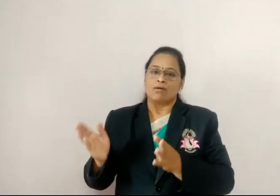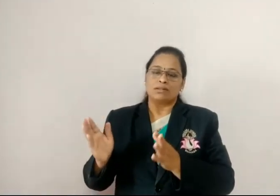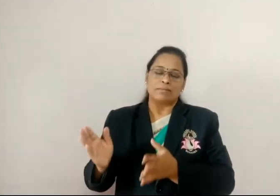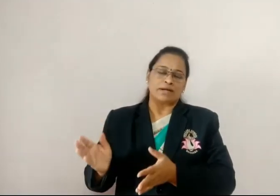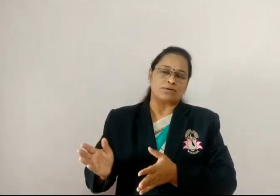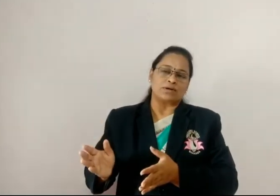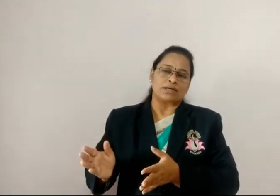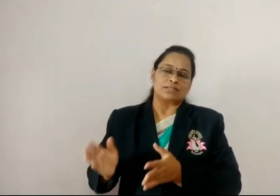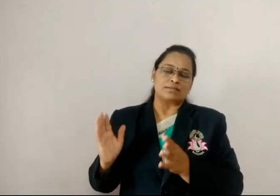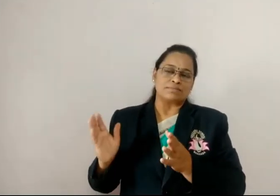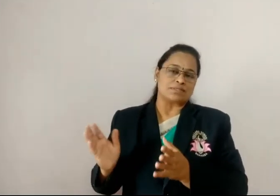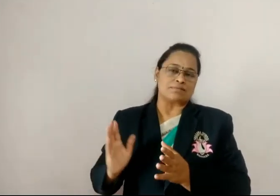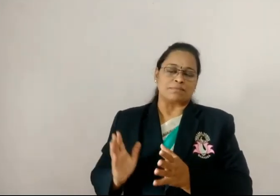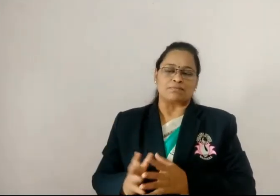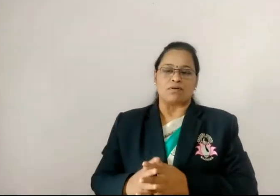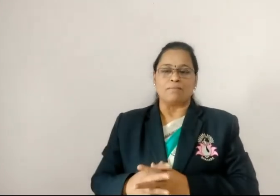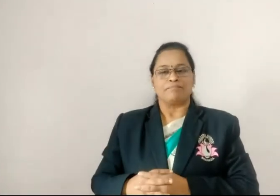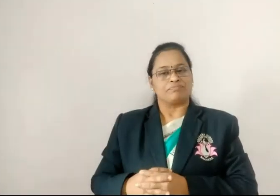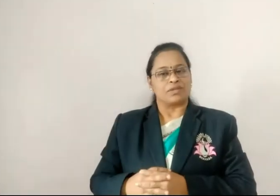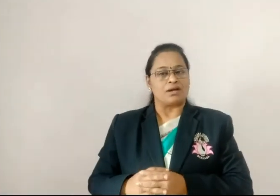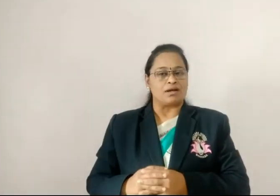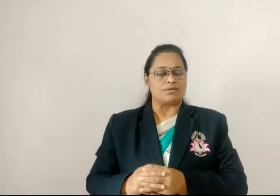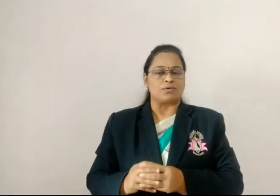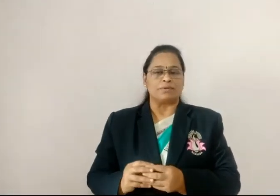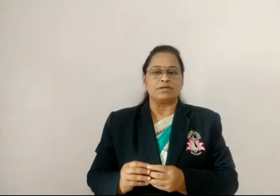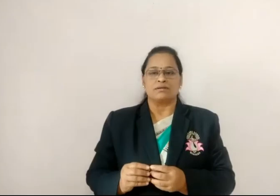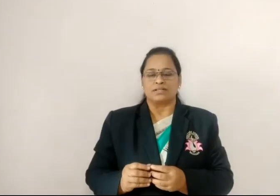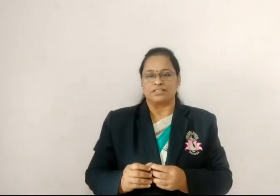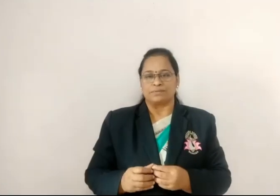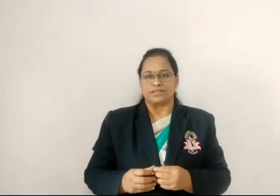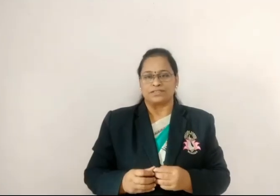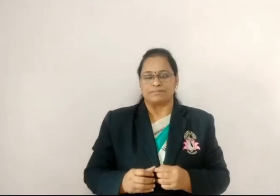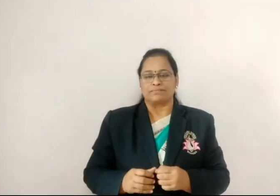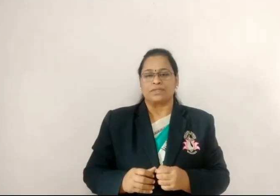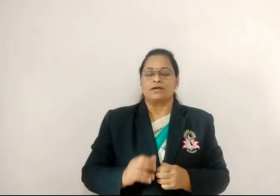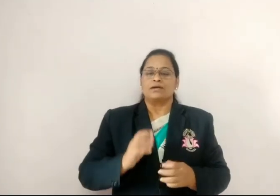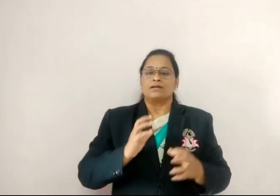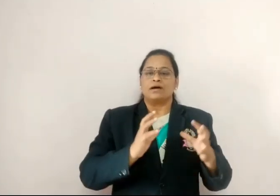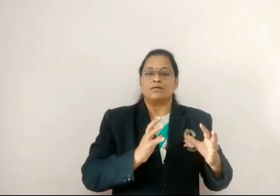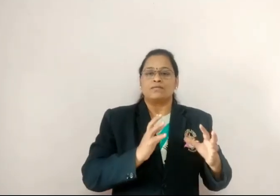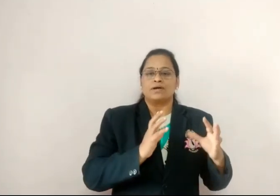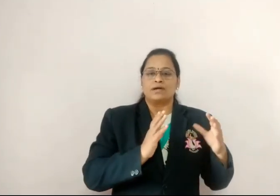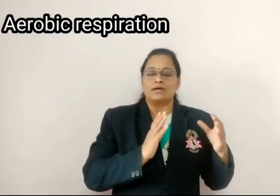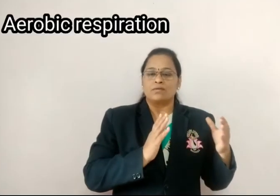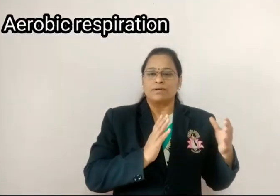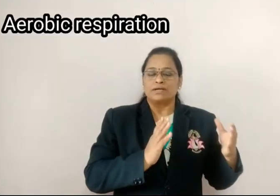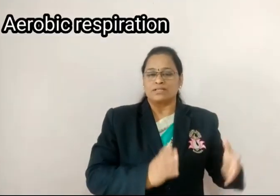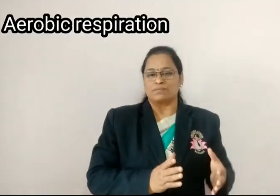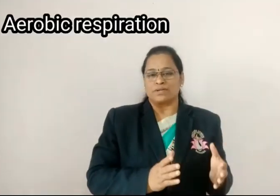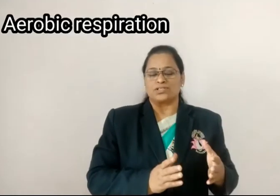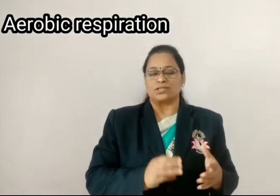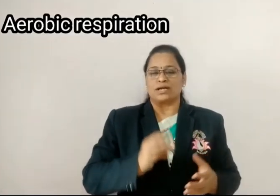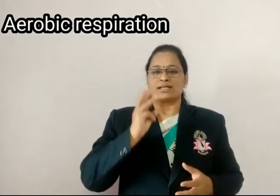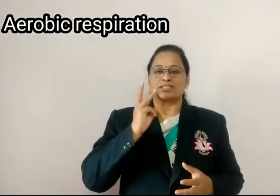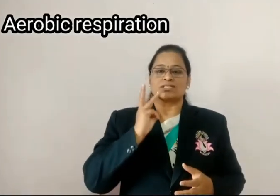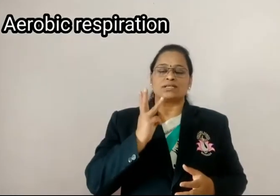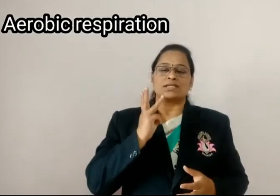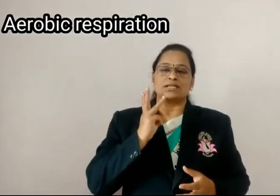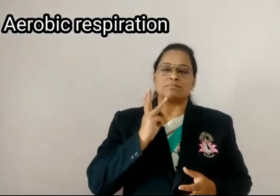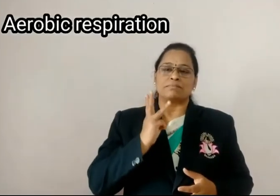the microorganisms, they perform anaerobic respiration. Now, aerobic respiration has three